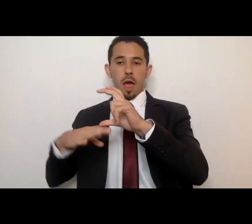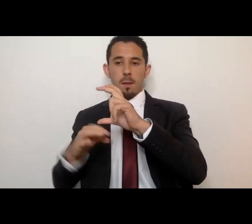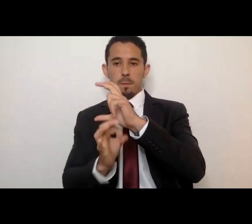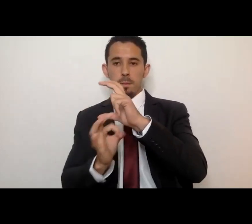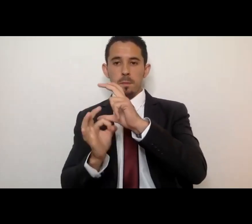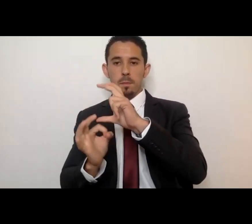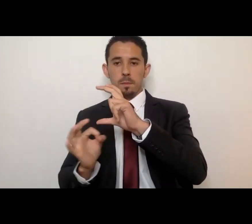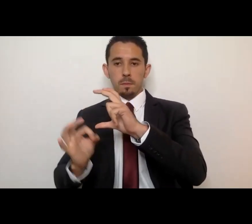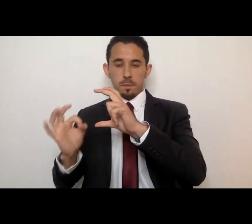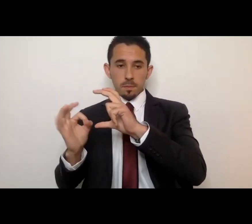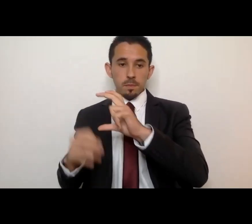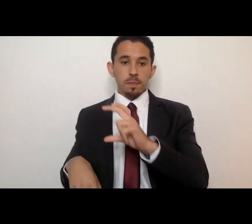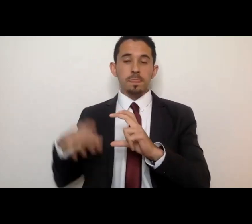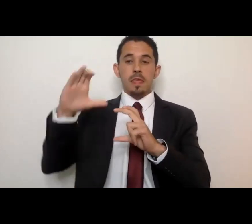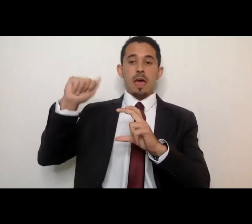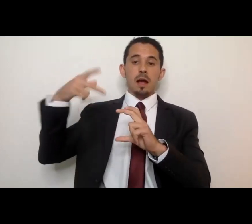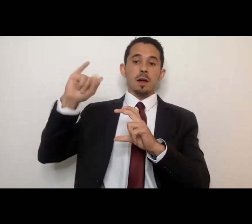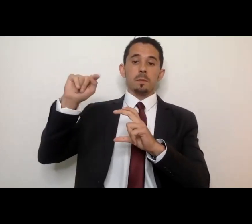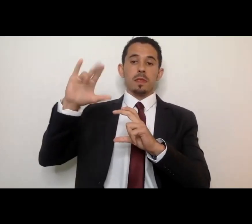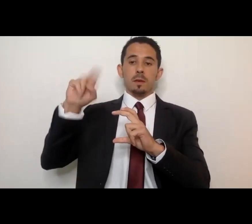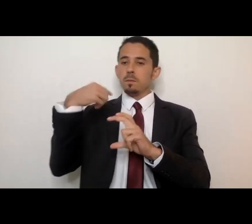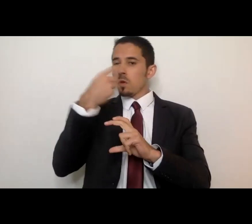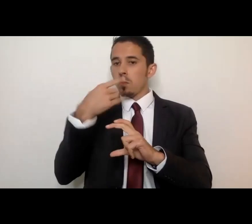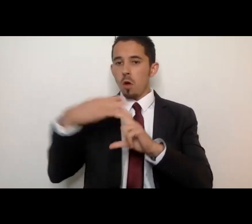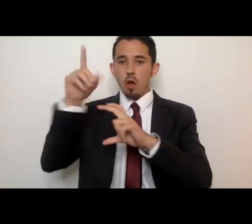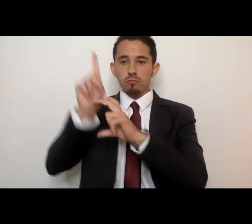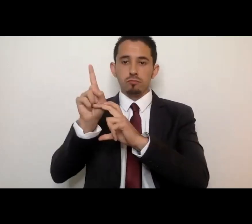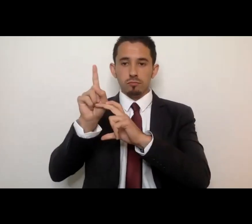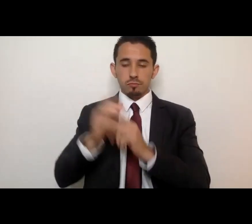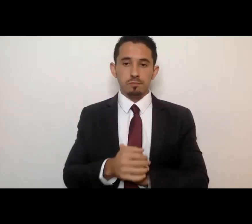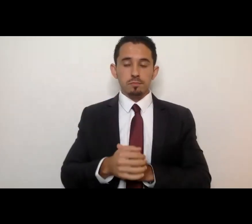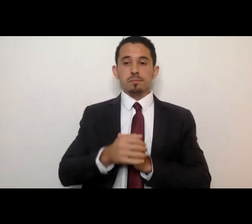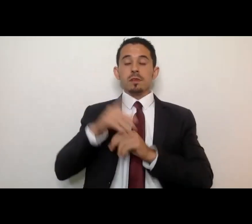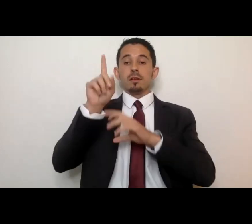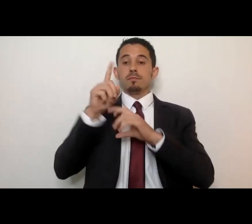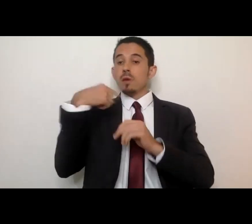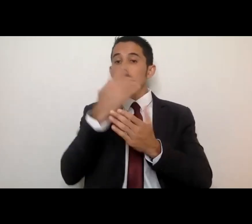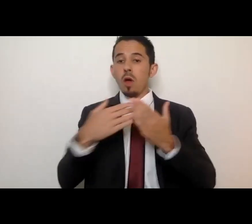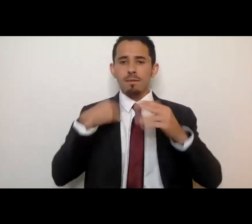the festoons, which are the bottom spots along the back, and the capitulum, which are the mouth parts.